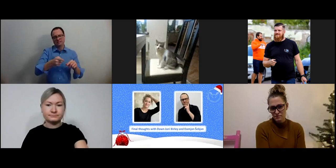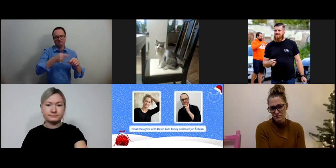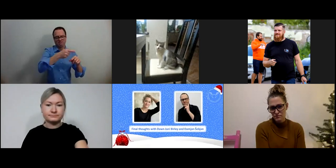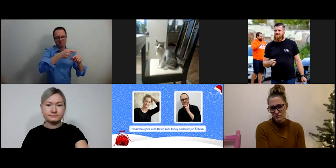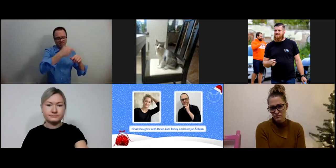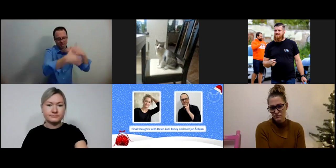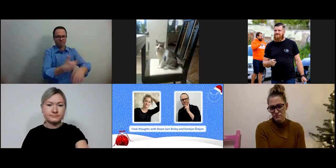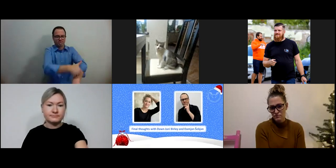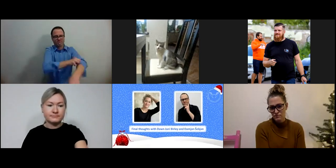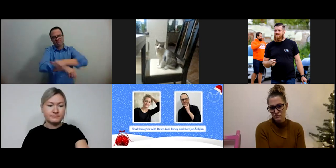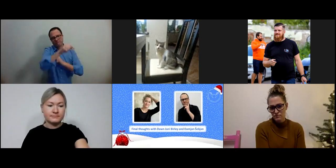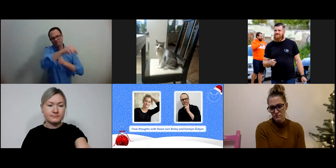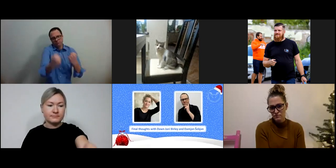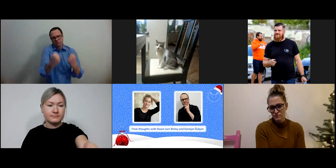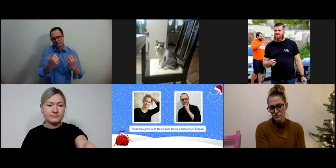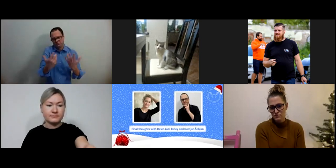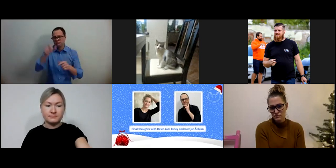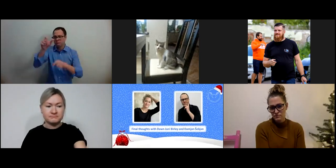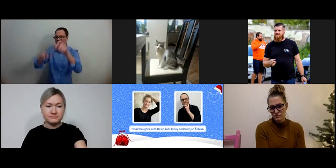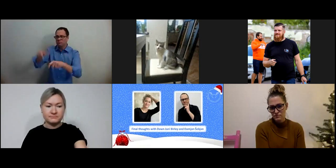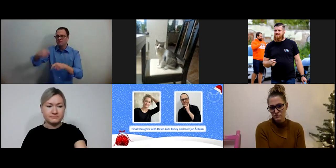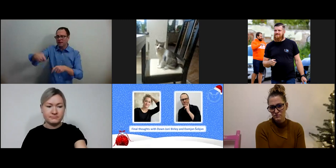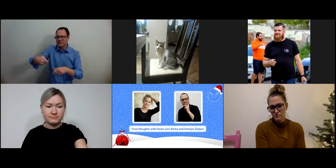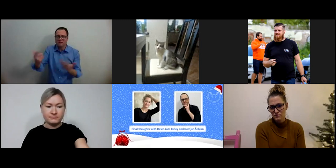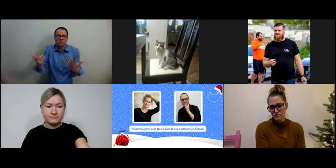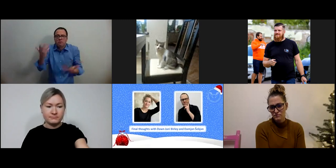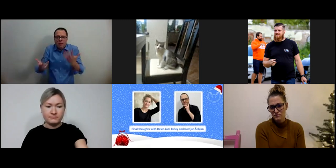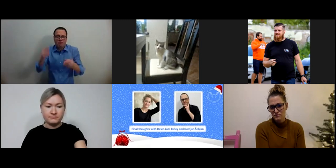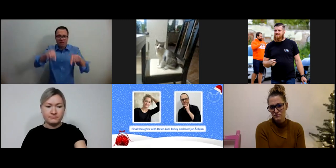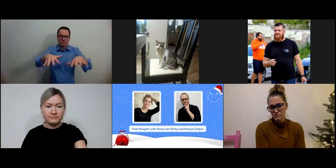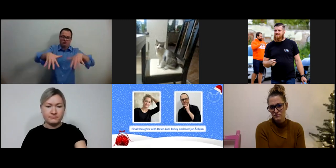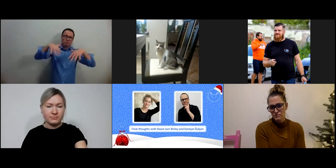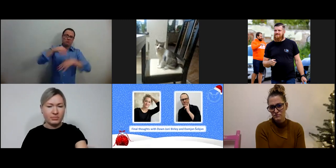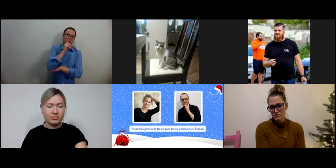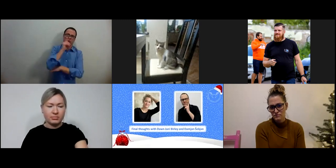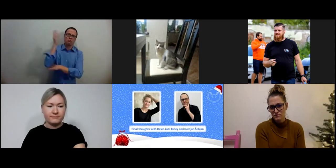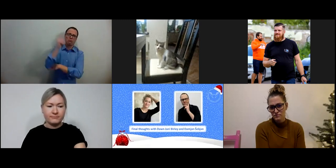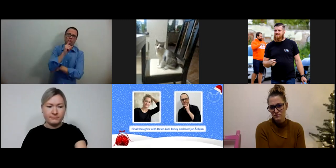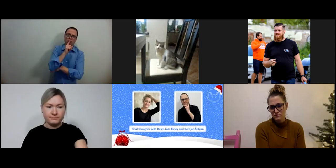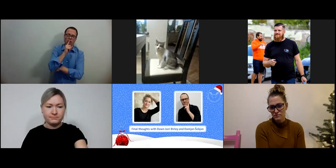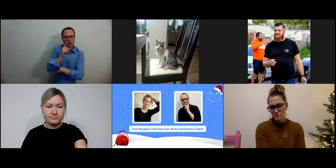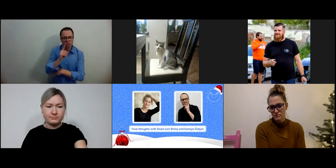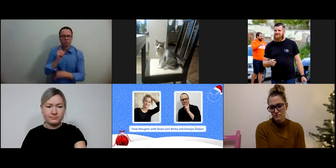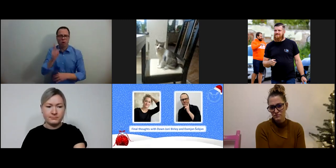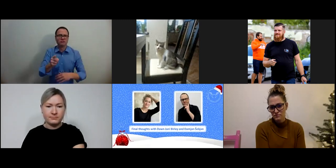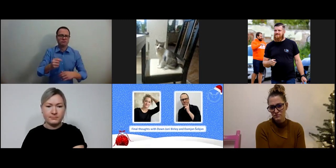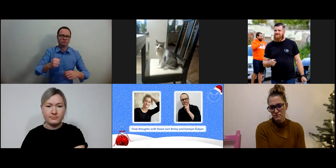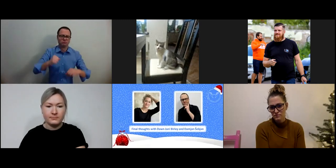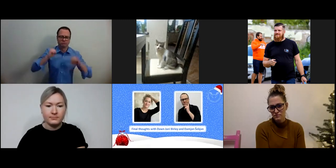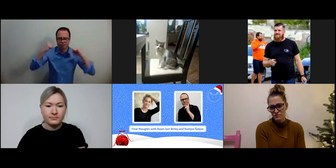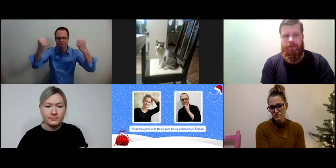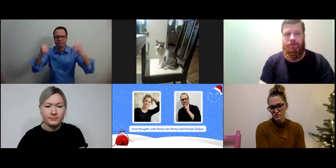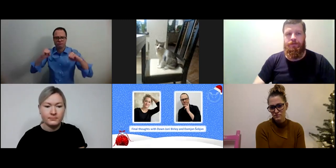exchange experiences about how to lobby for better access to interpreter services,